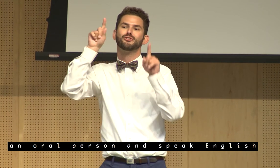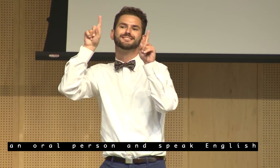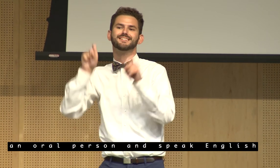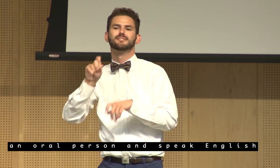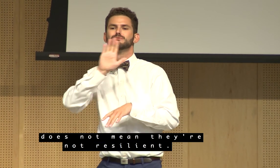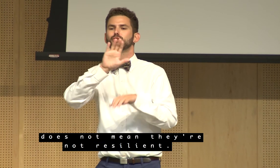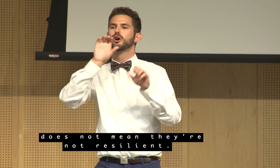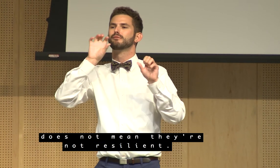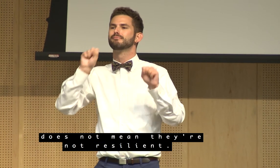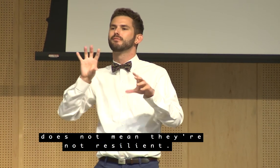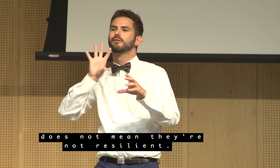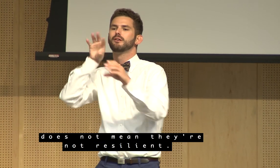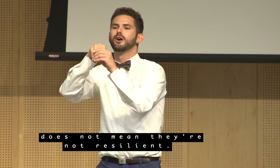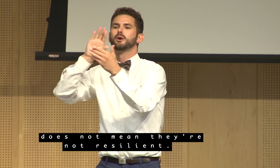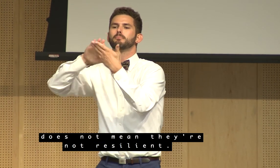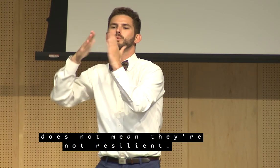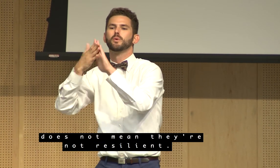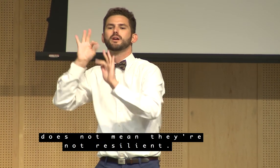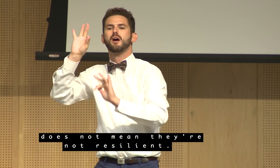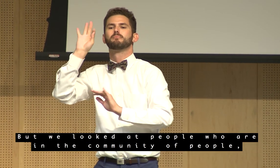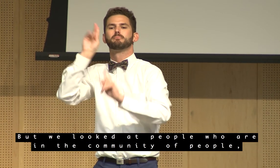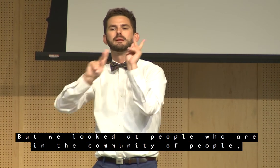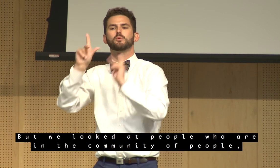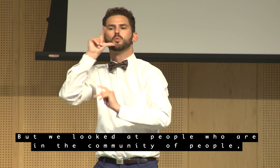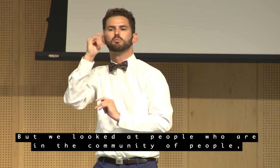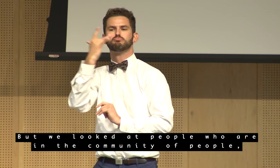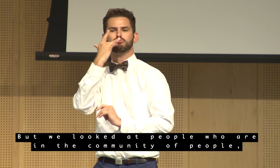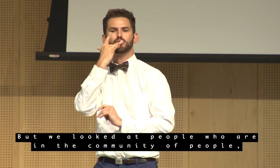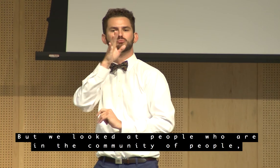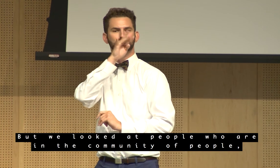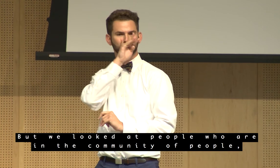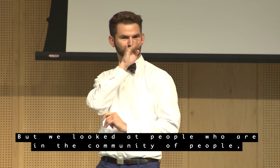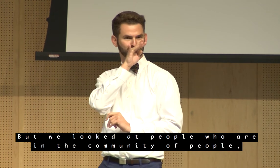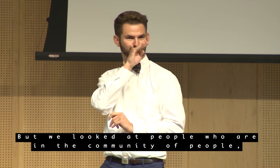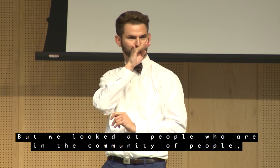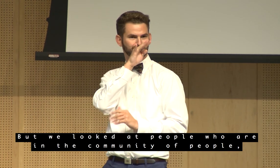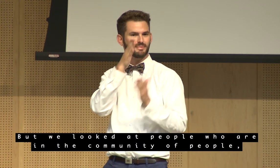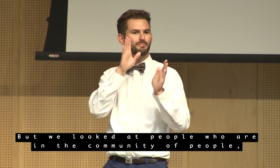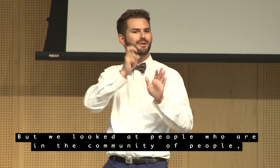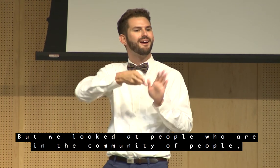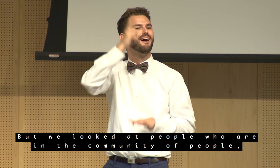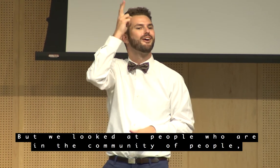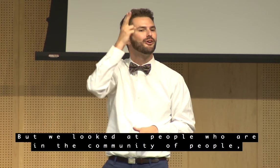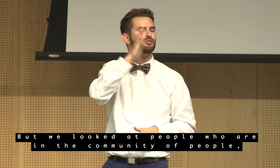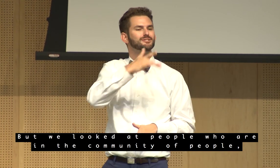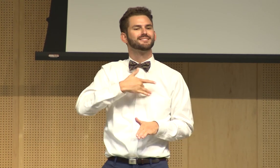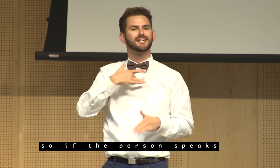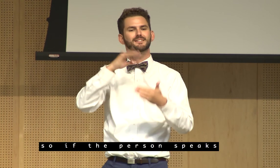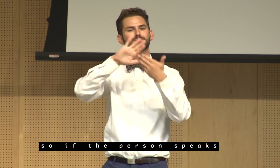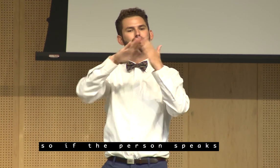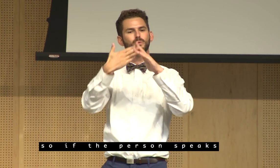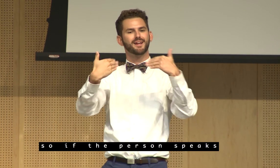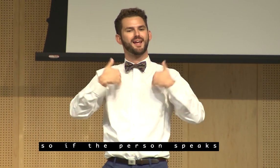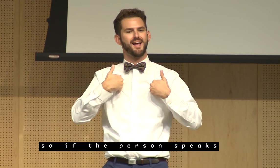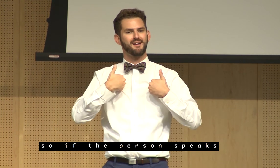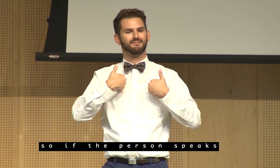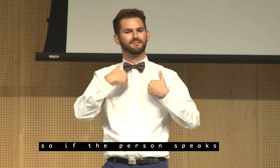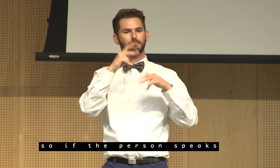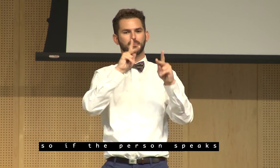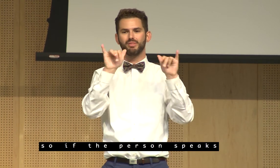speak English does not mean they're not resilient. But we looked at people who are in a community of people. So if the person speaks